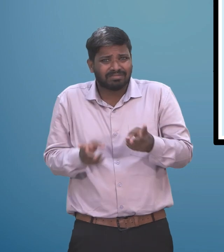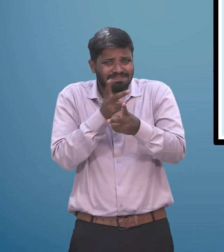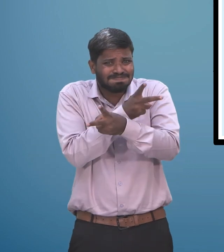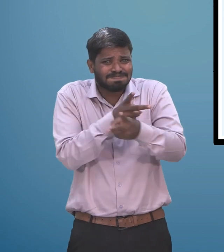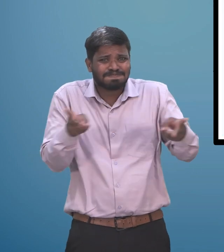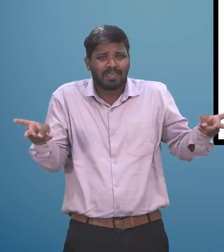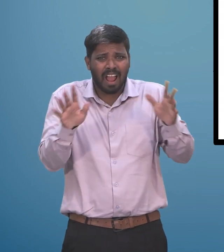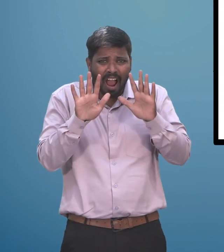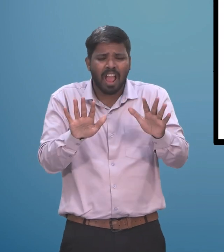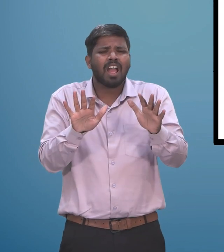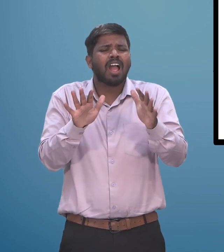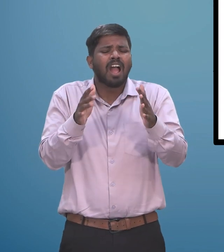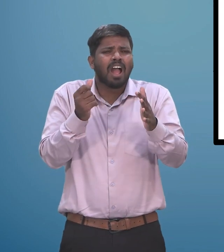styles you have seen for the dhoti.